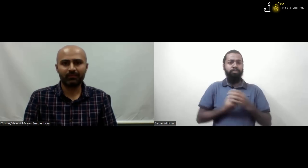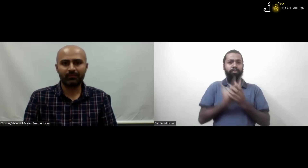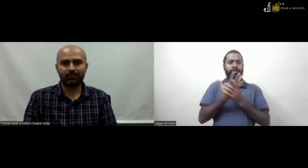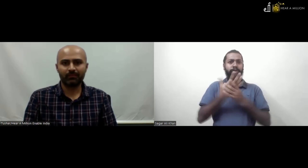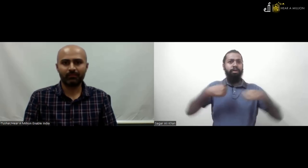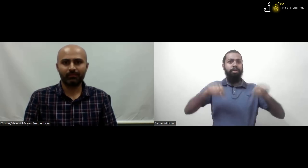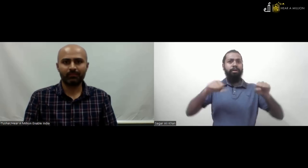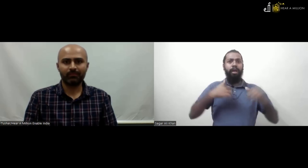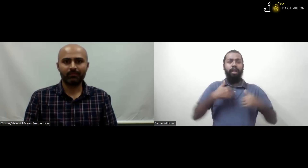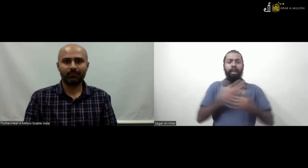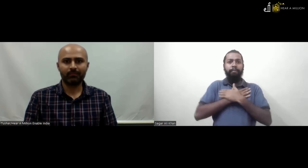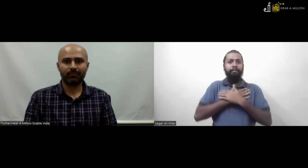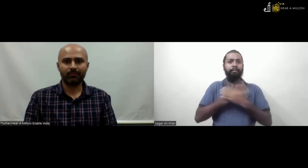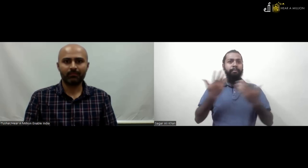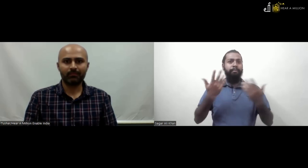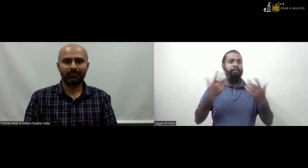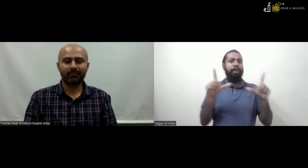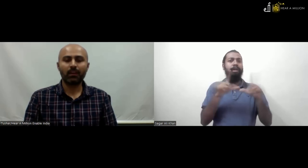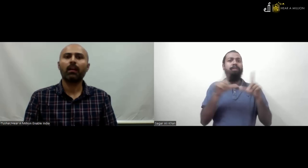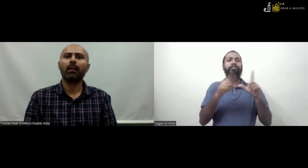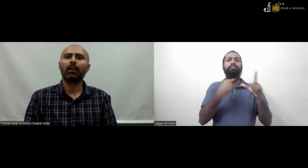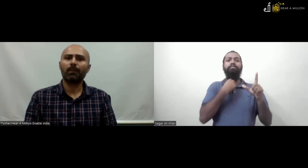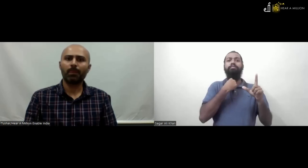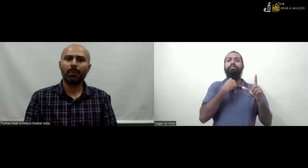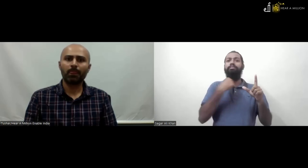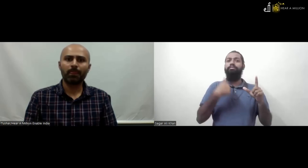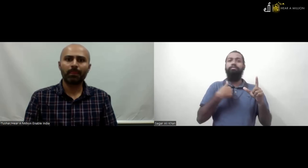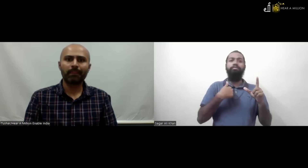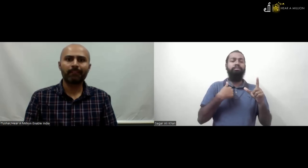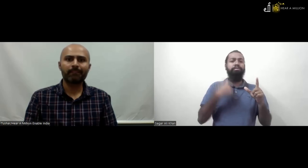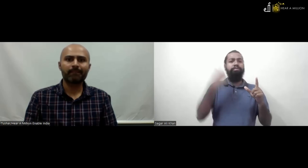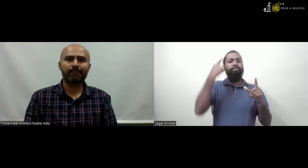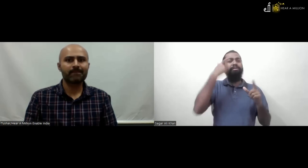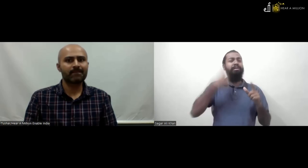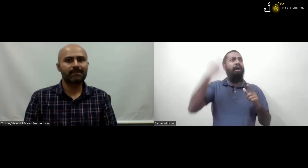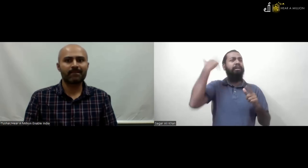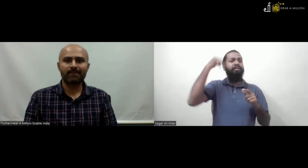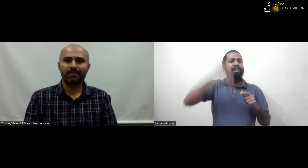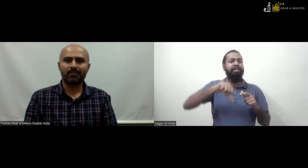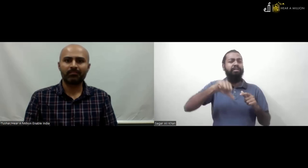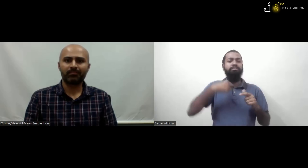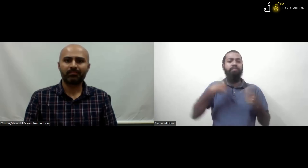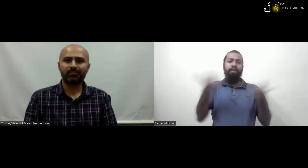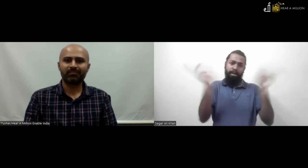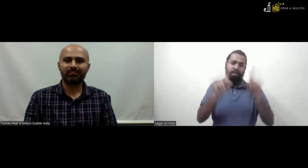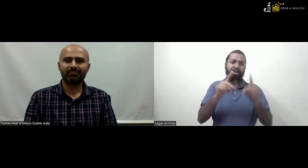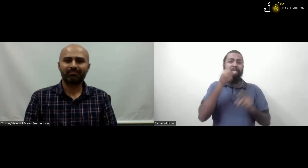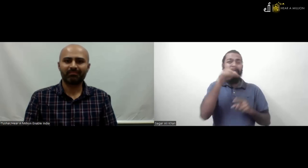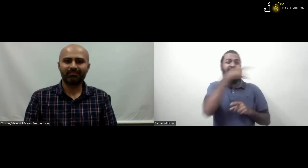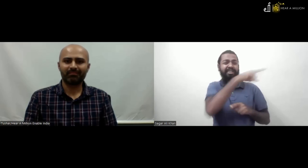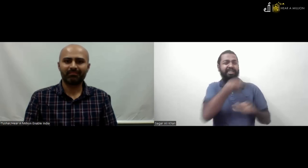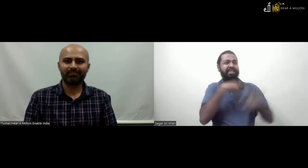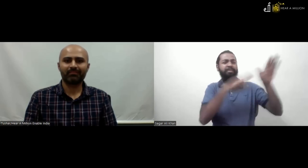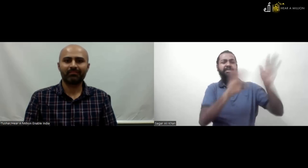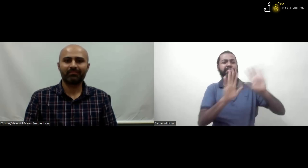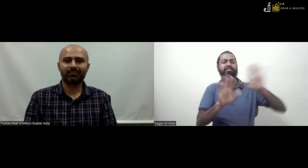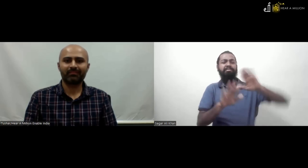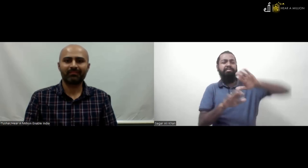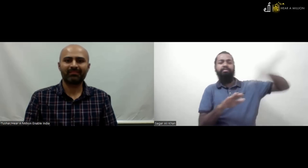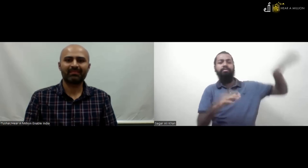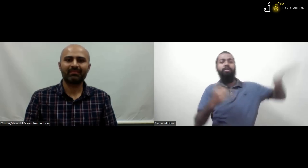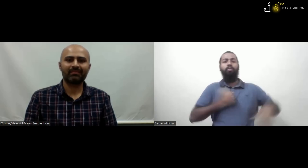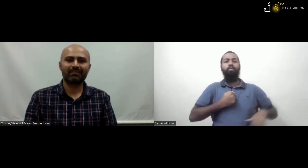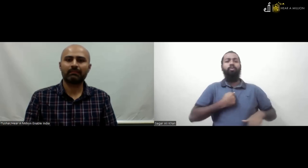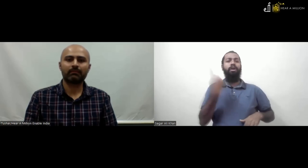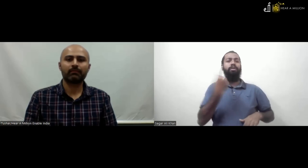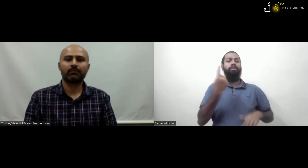licenses. When I was 19, I have this love for bike riding. So again, I